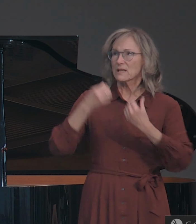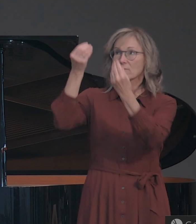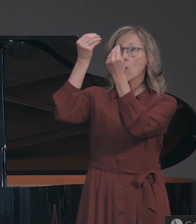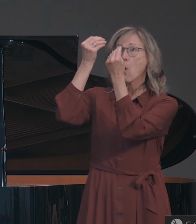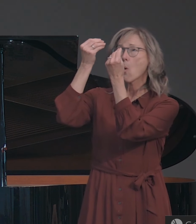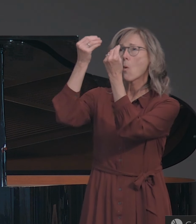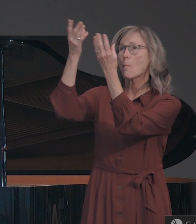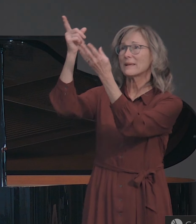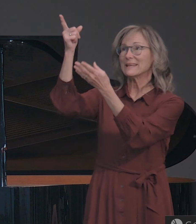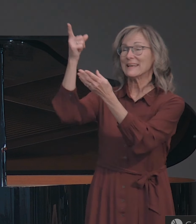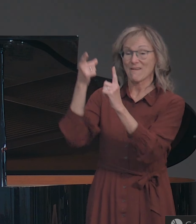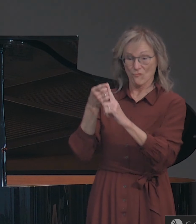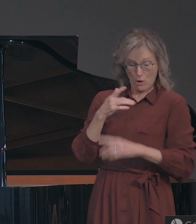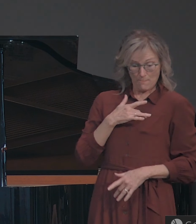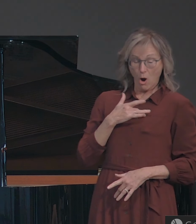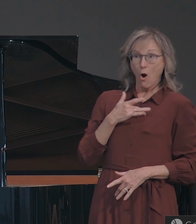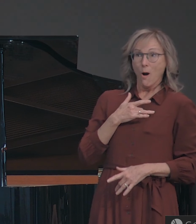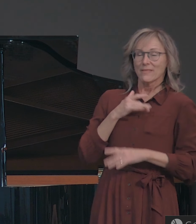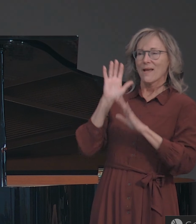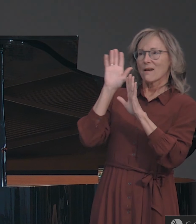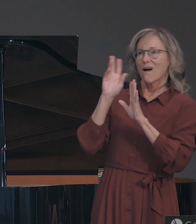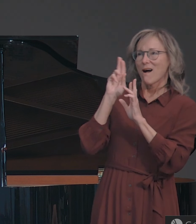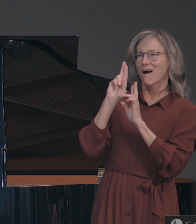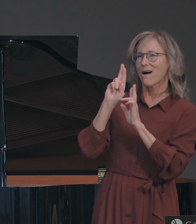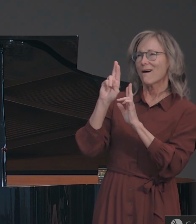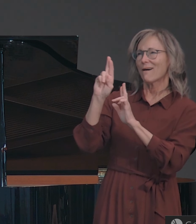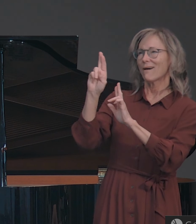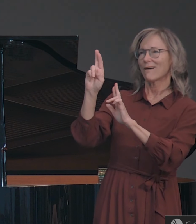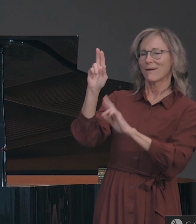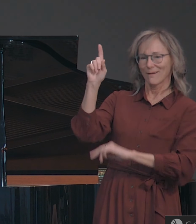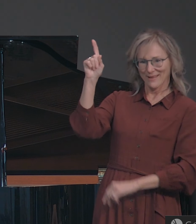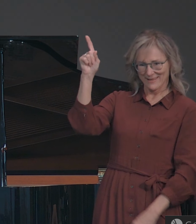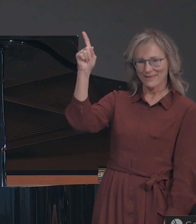obedience to God out of a heart that fears God,